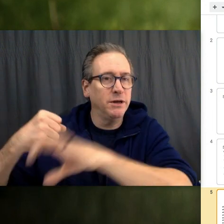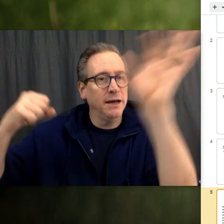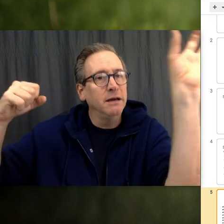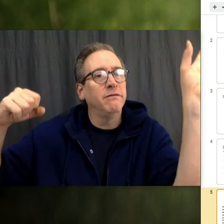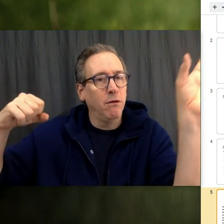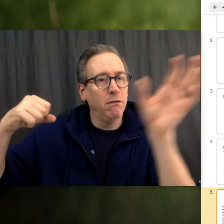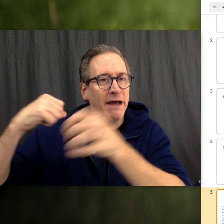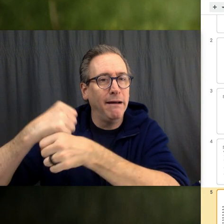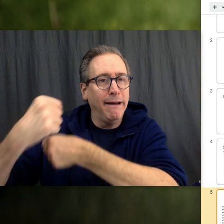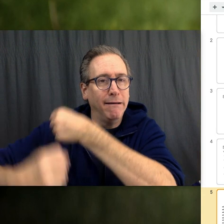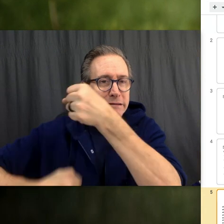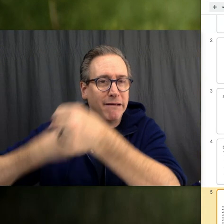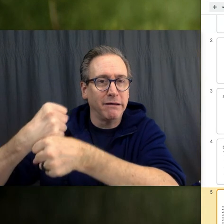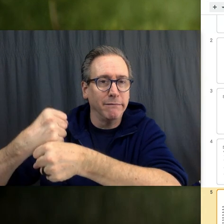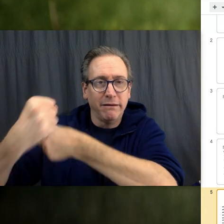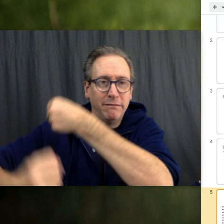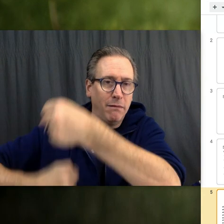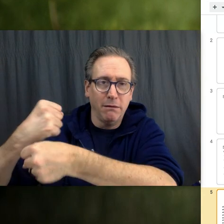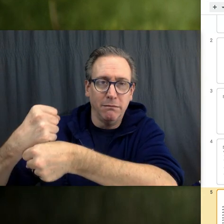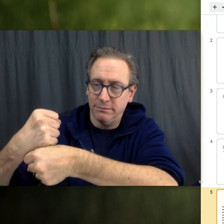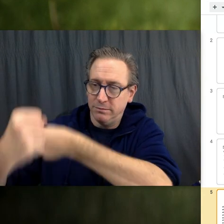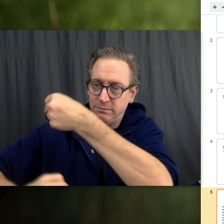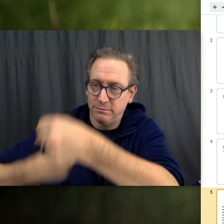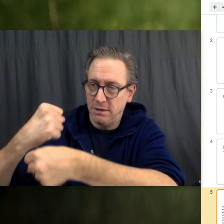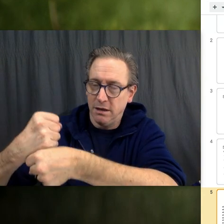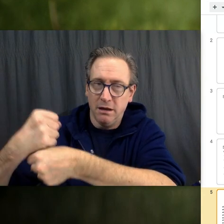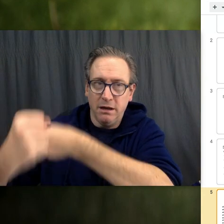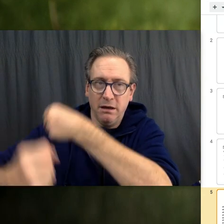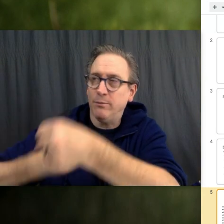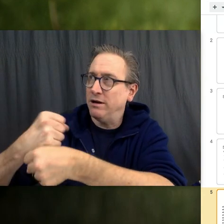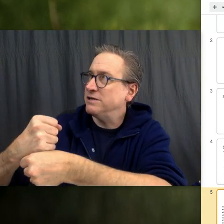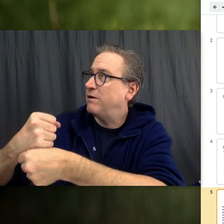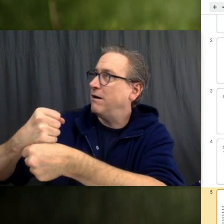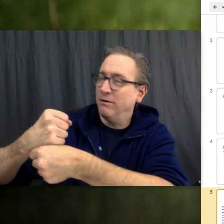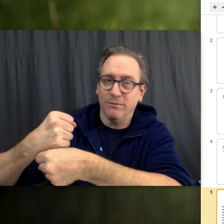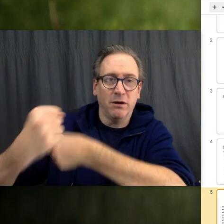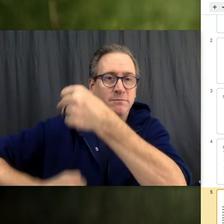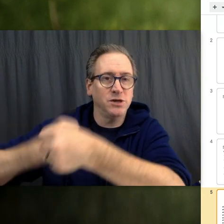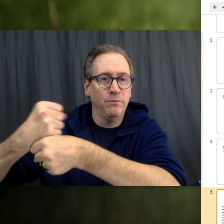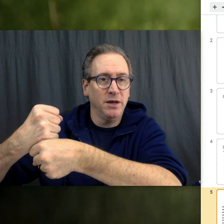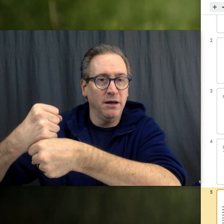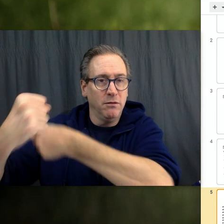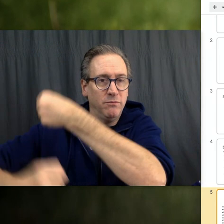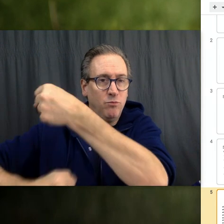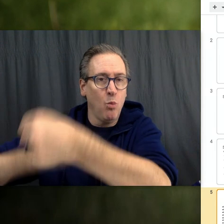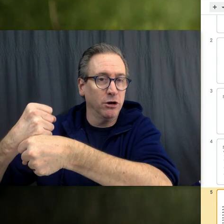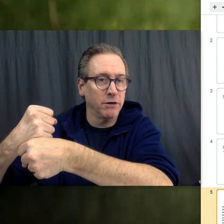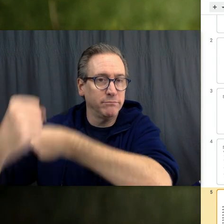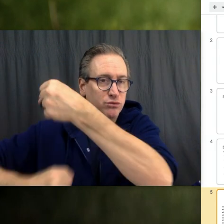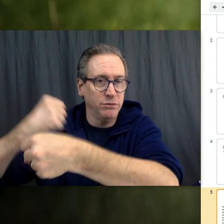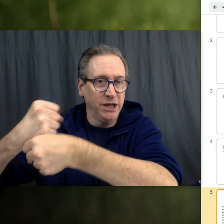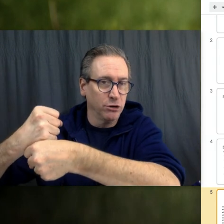We won't get into the whole Galileo discussion, but blah, blah, blah. Copernicus, where are you? Okay, so 1